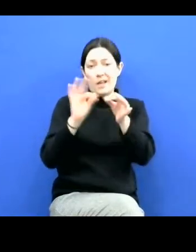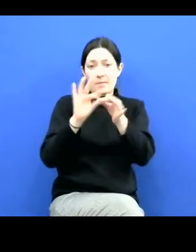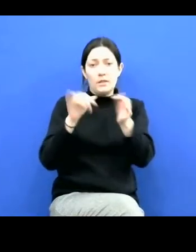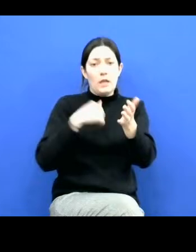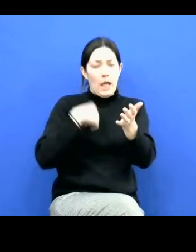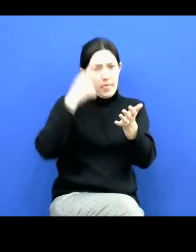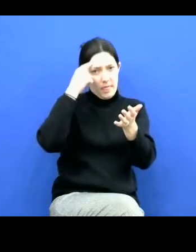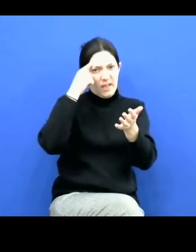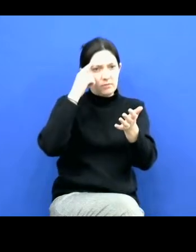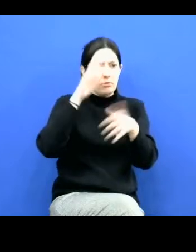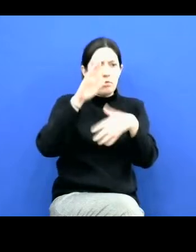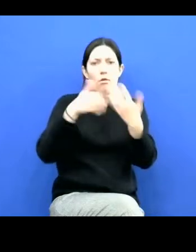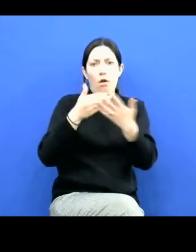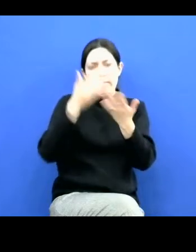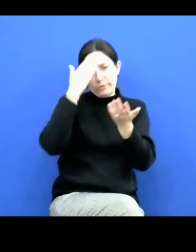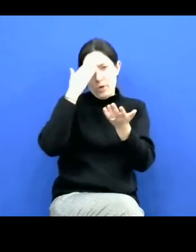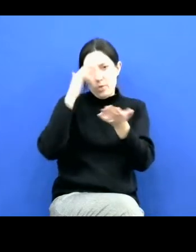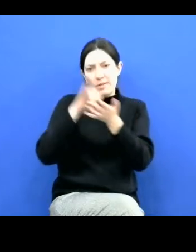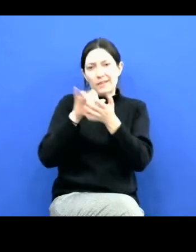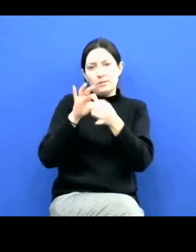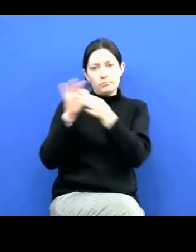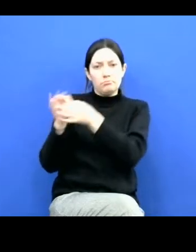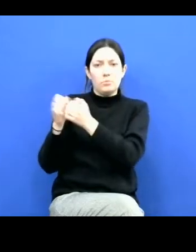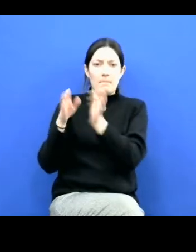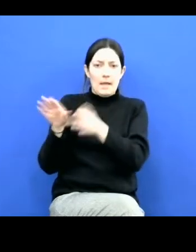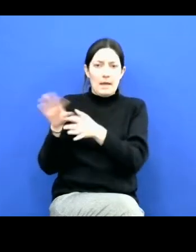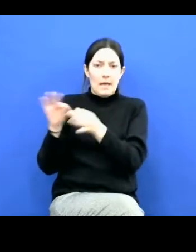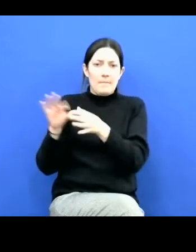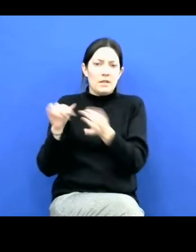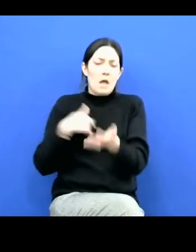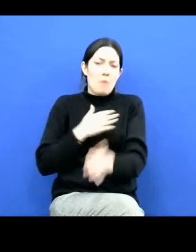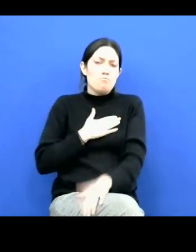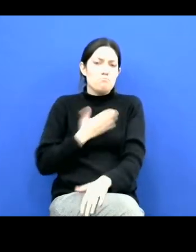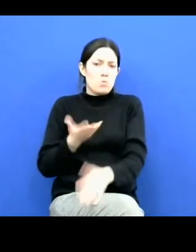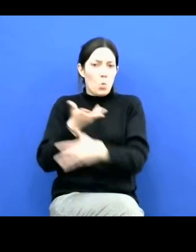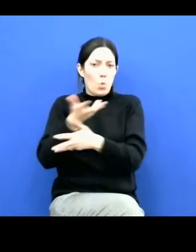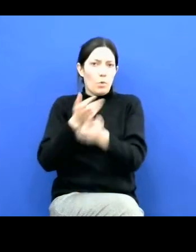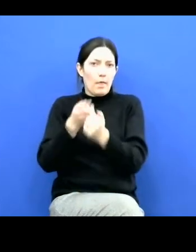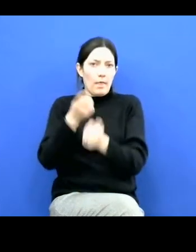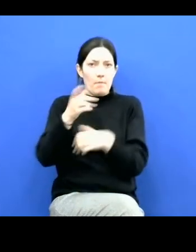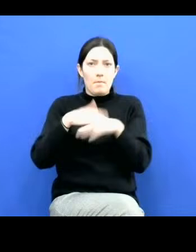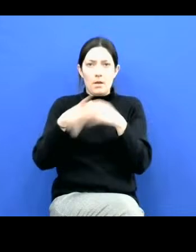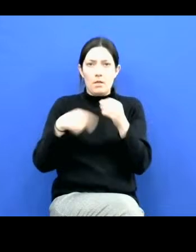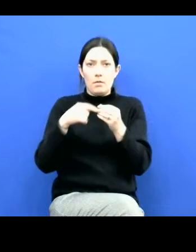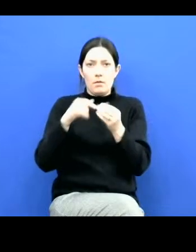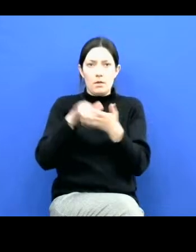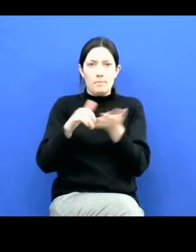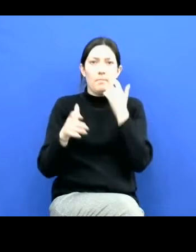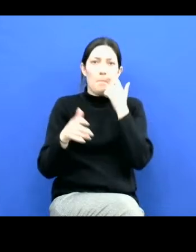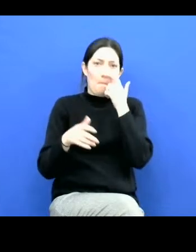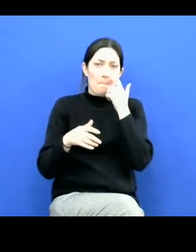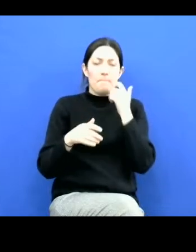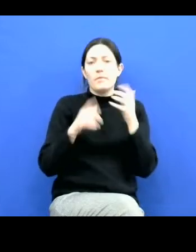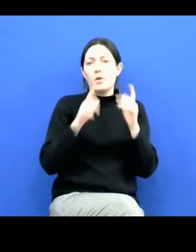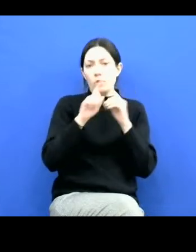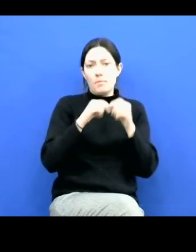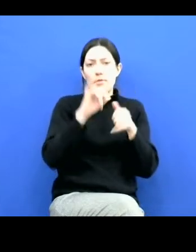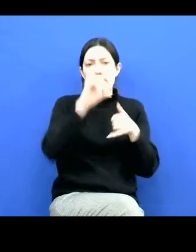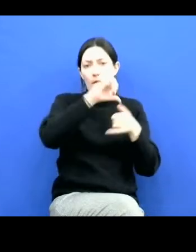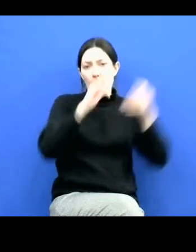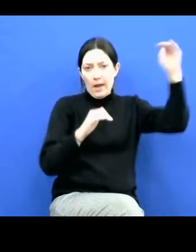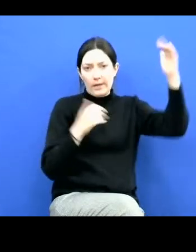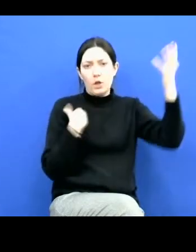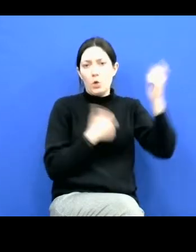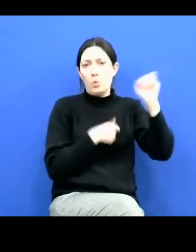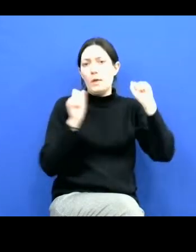we all know they're all planning comments, and I'll work with him on those. Right. Let's talk about the height a little bit. We'll work with the